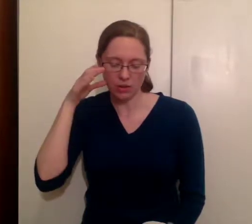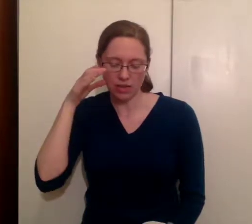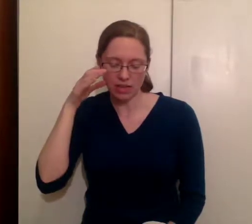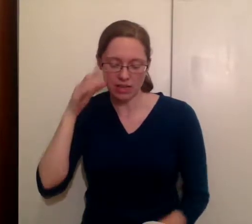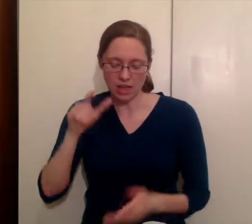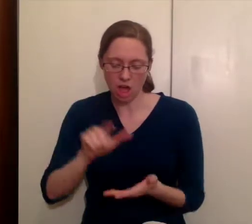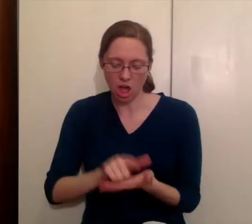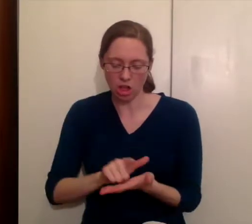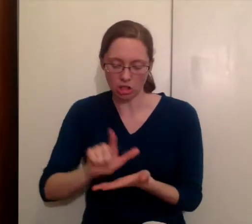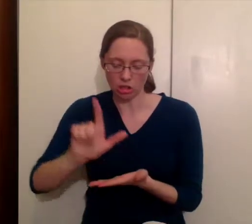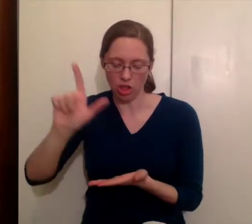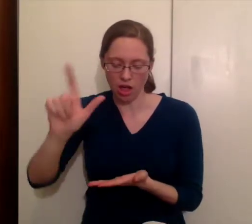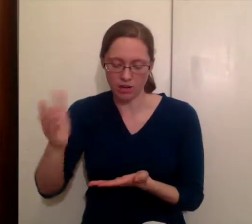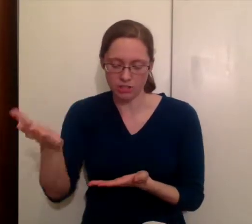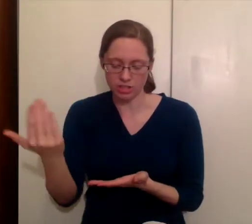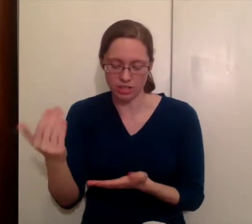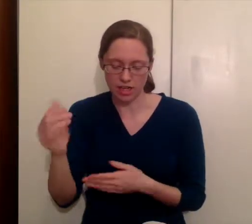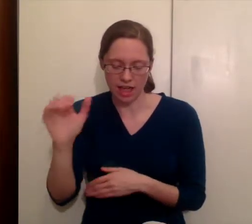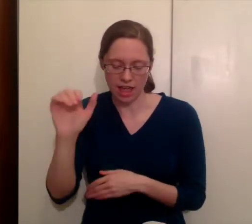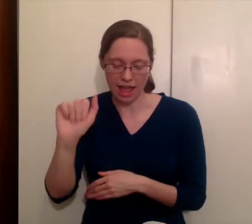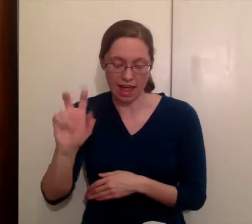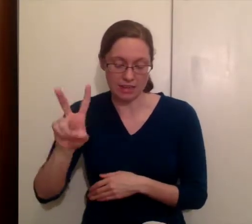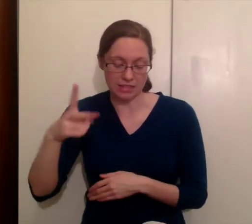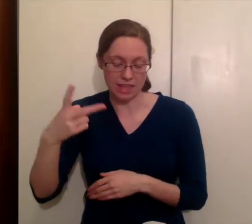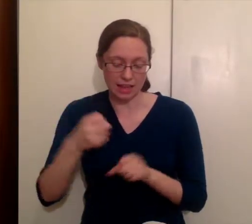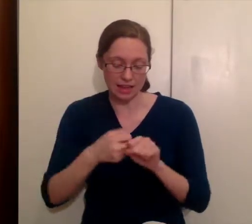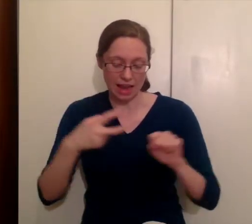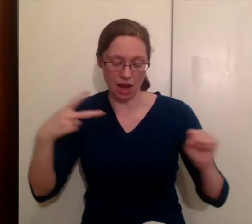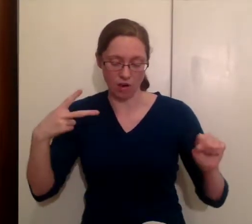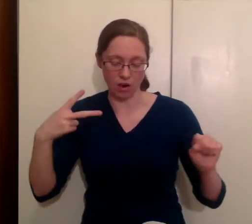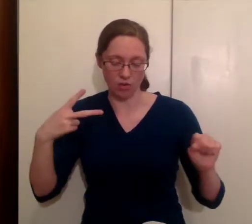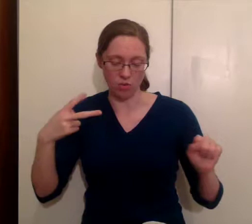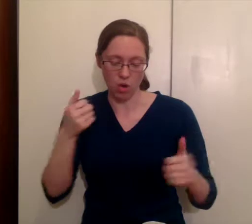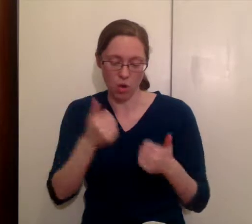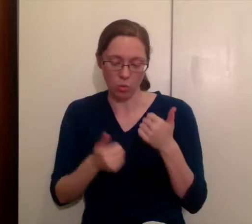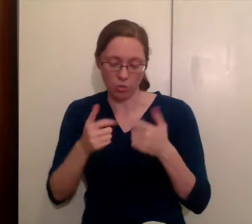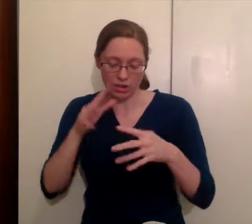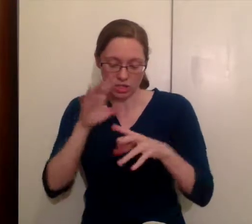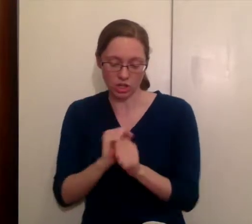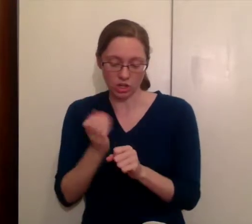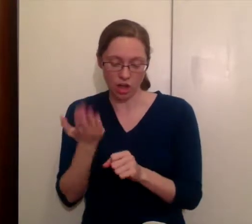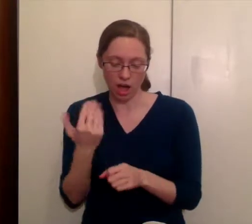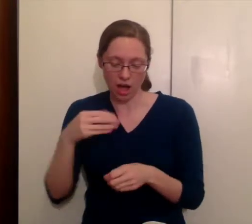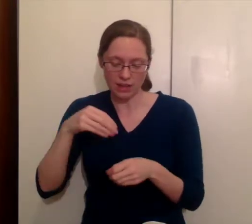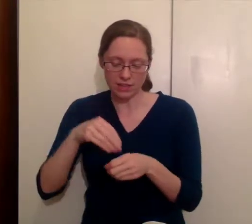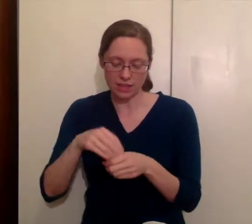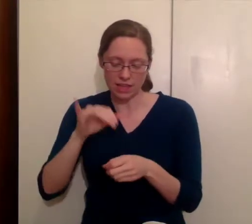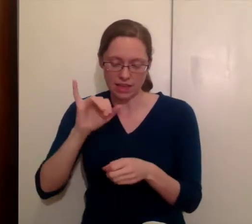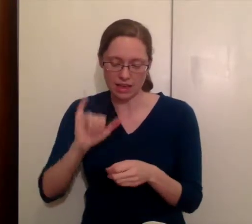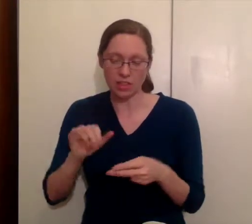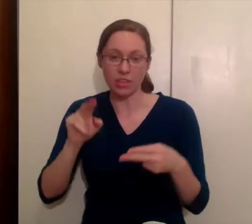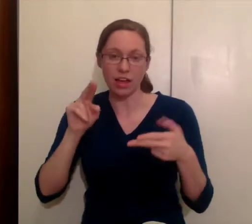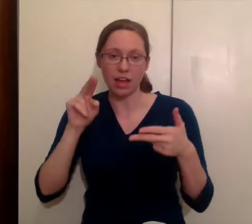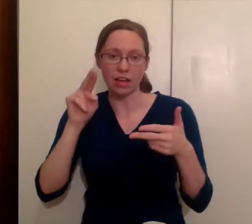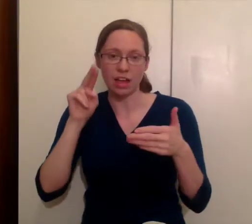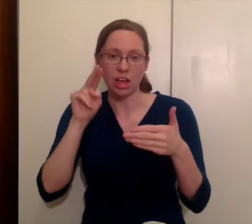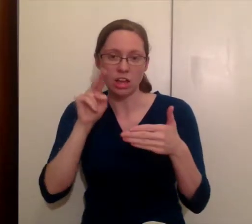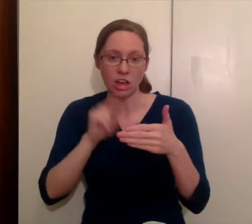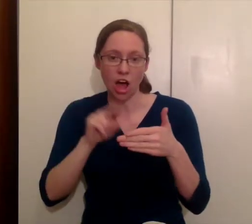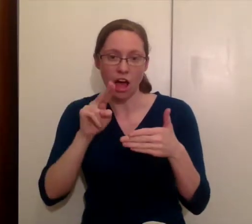Coyote launched a second arrow, which caught in the